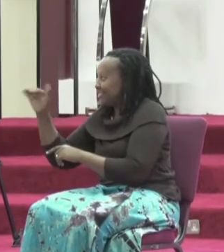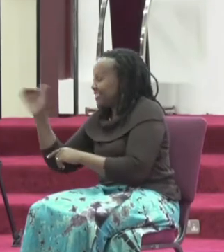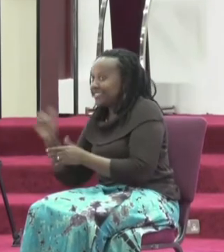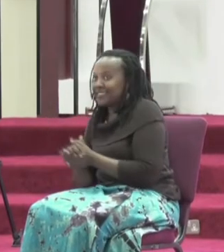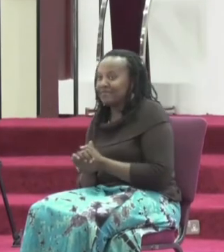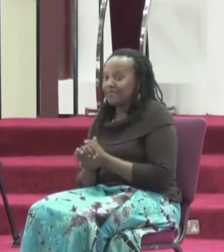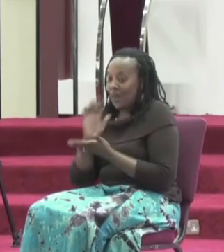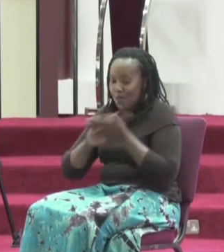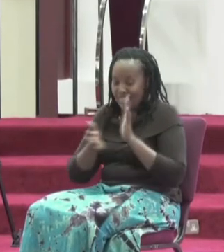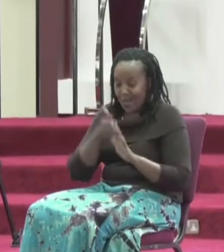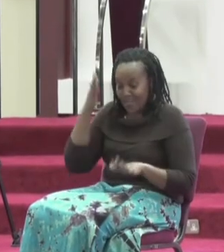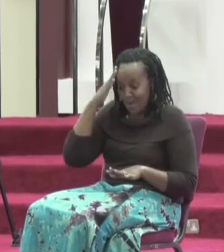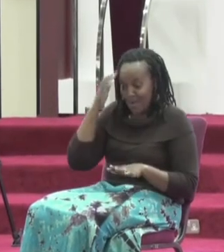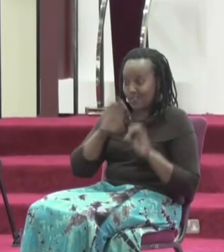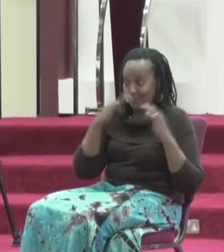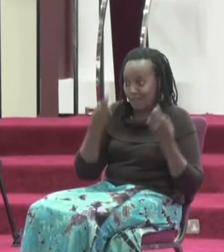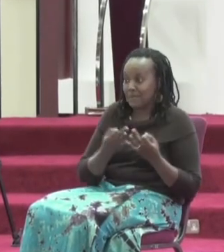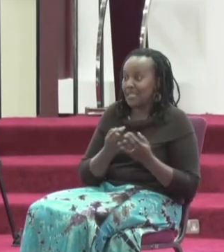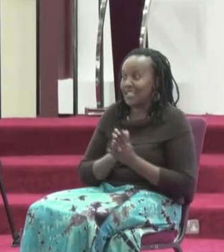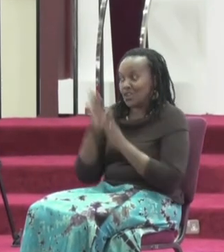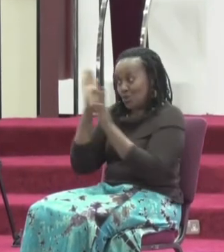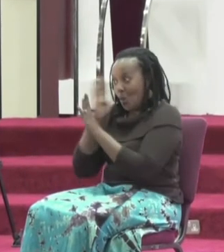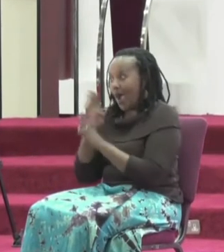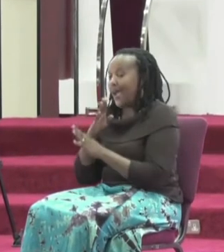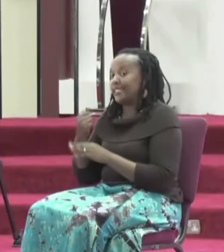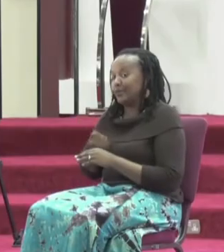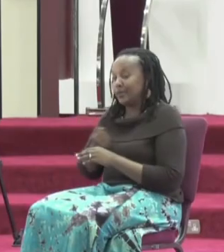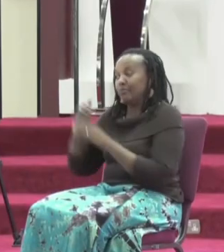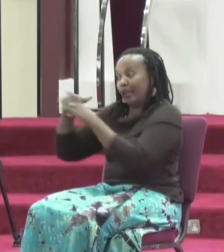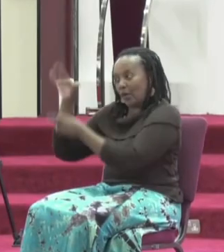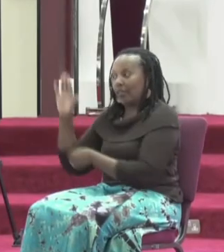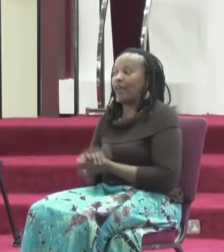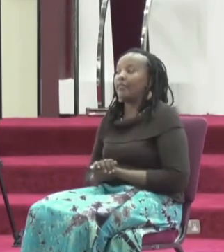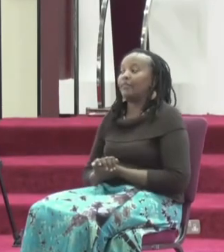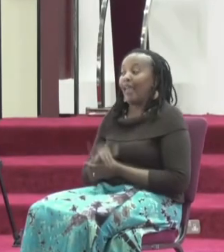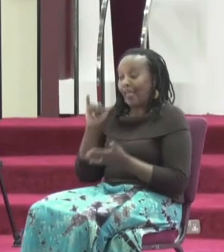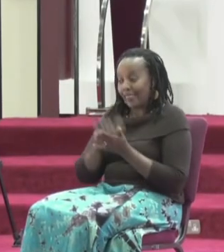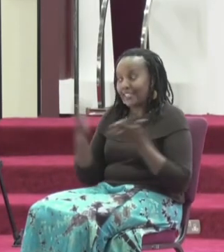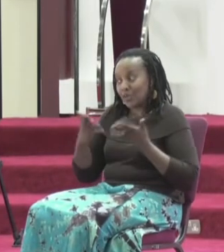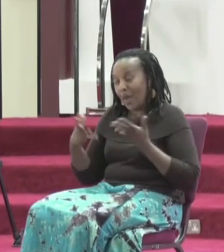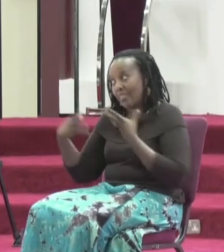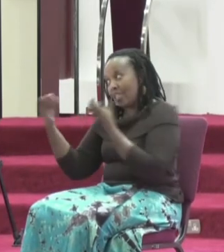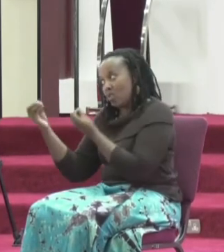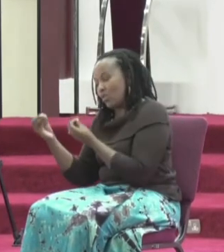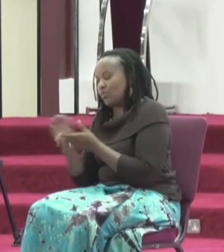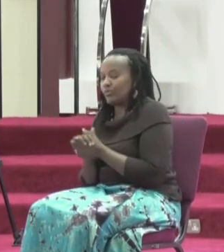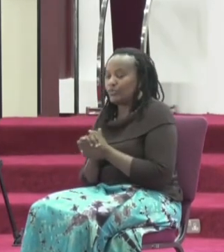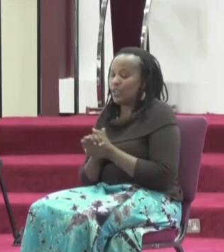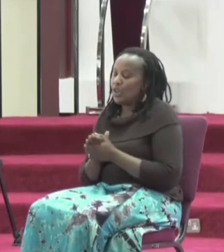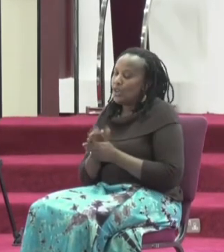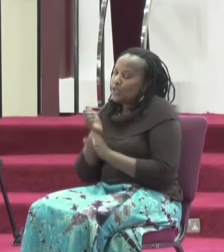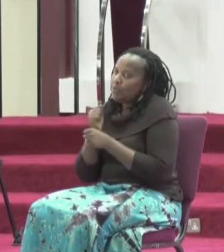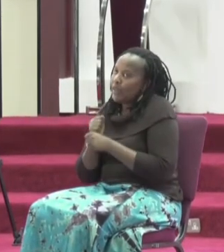without the knowledge of their families. But that is where they go to console themselves that